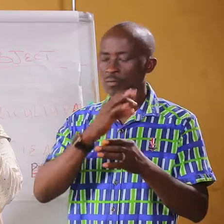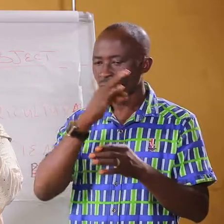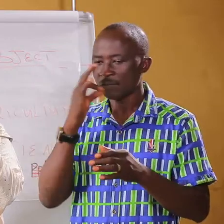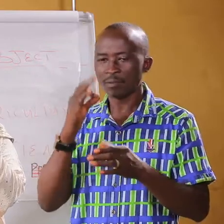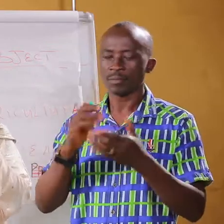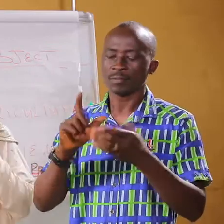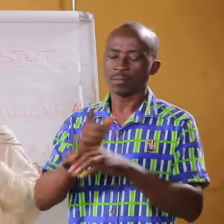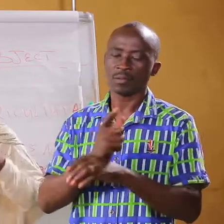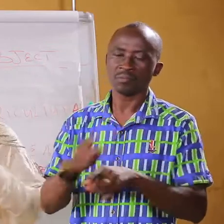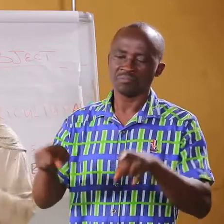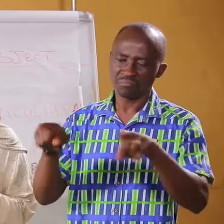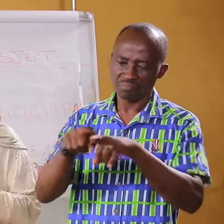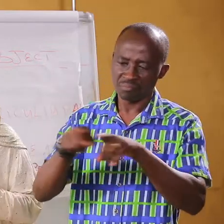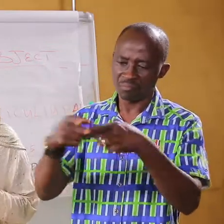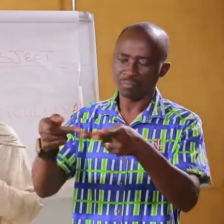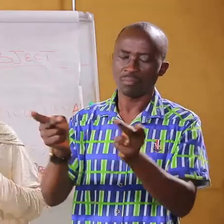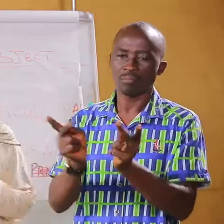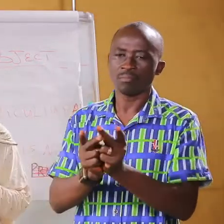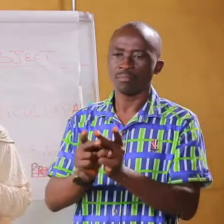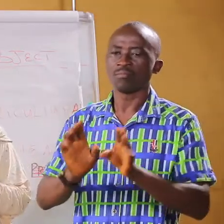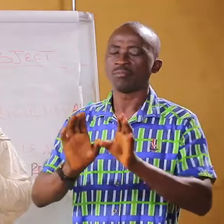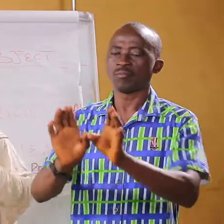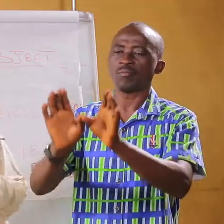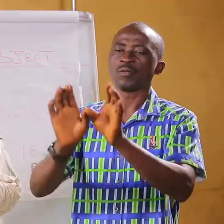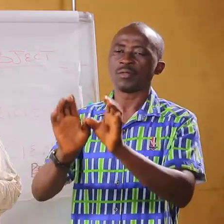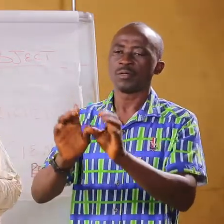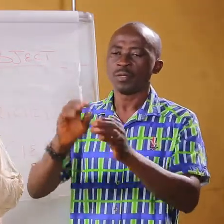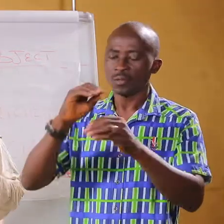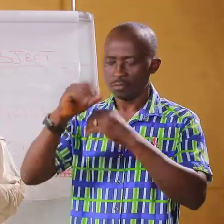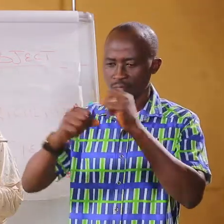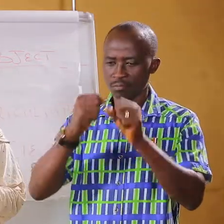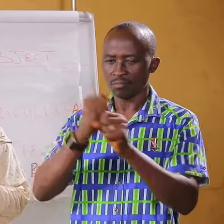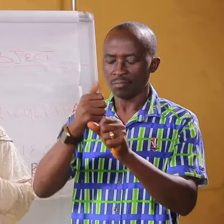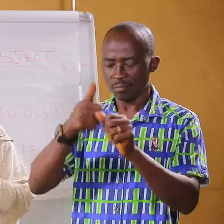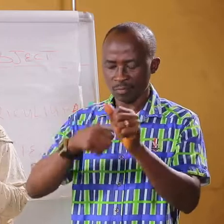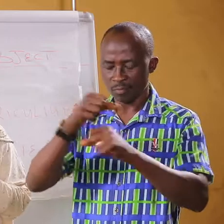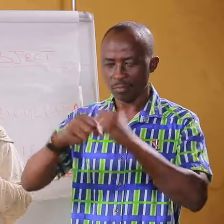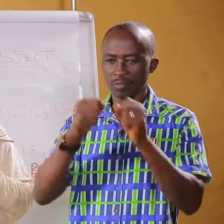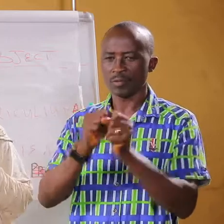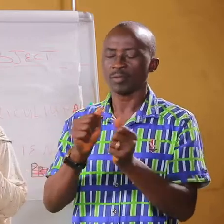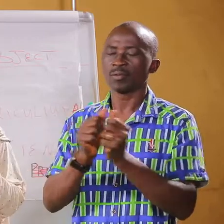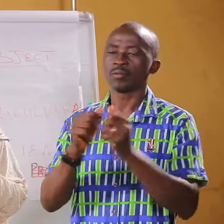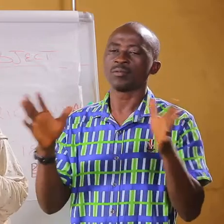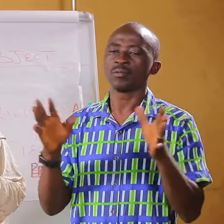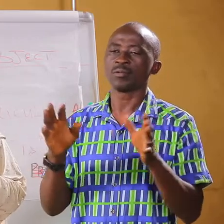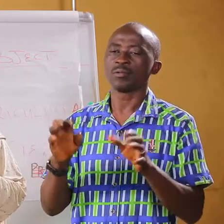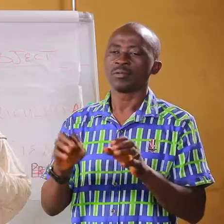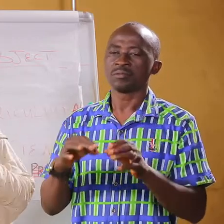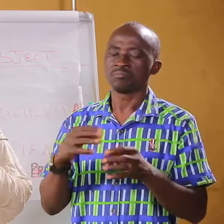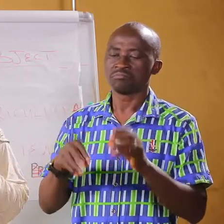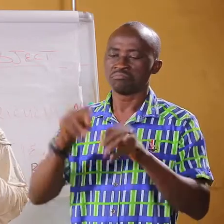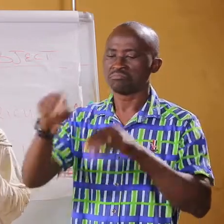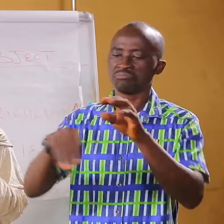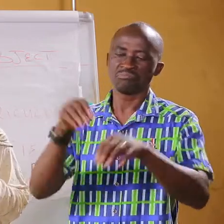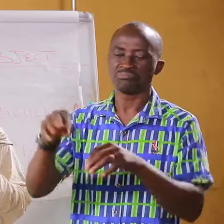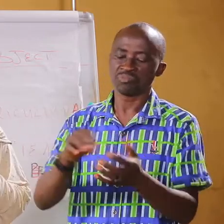crops on the same piece of land continuously, year in, year out, without application of